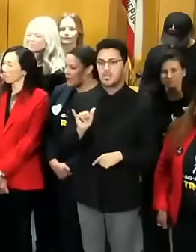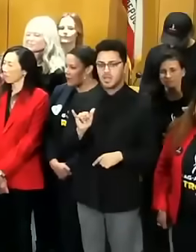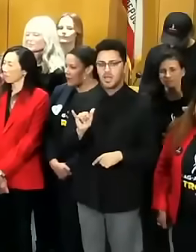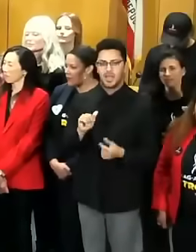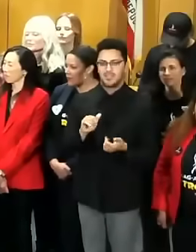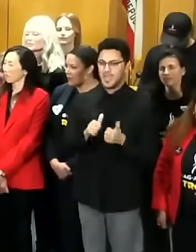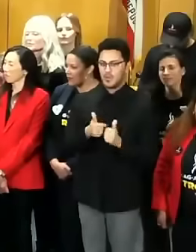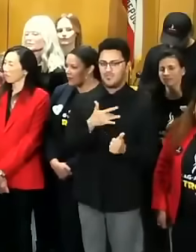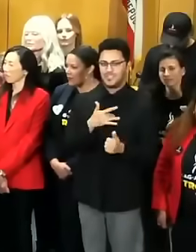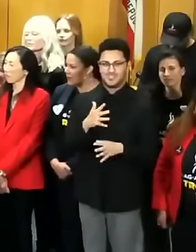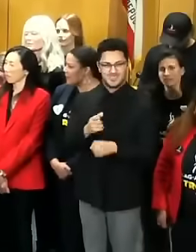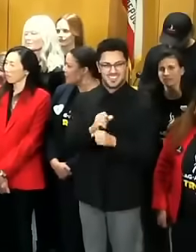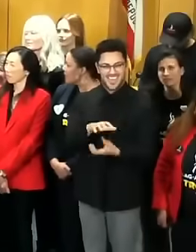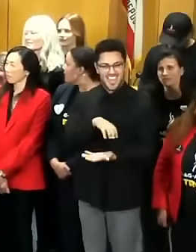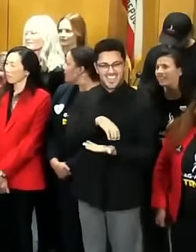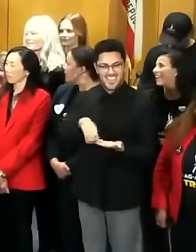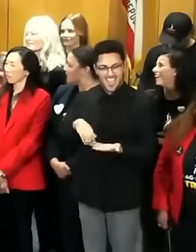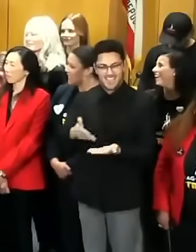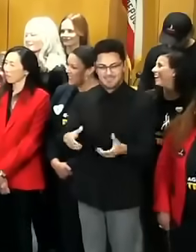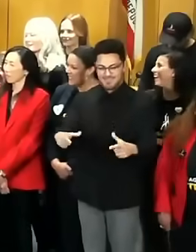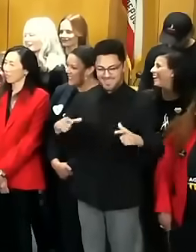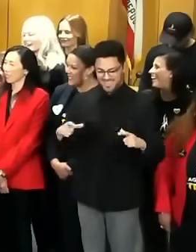to get that cake plate.